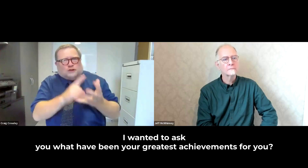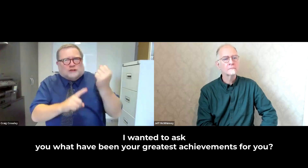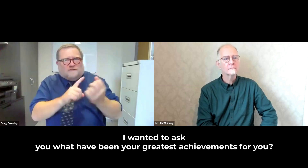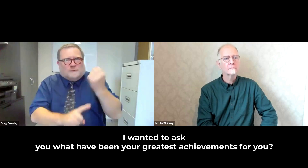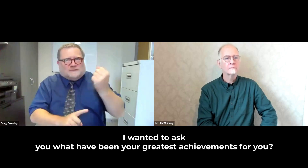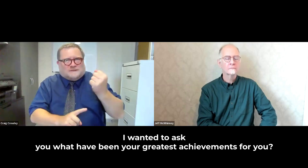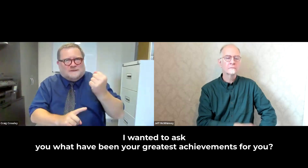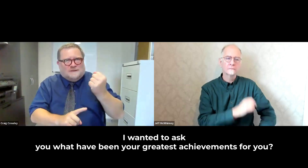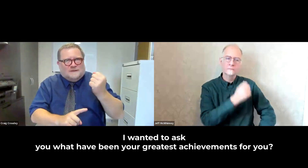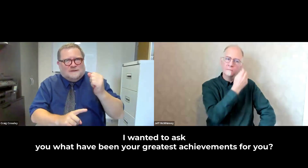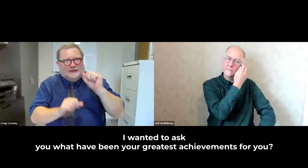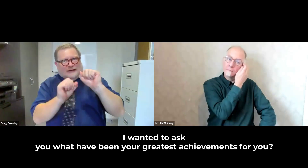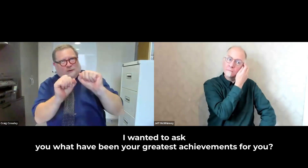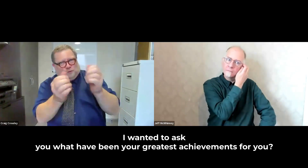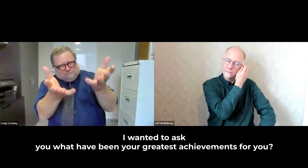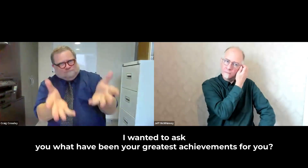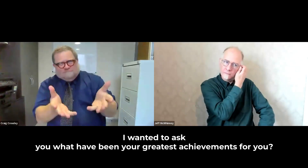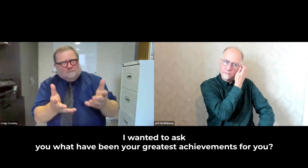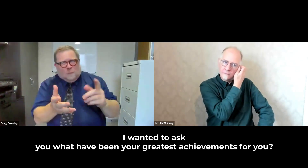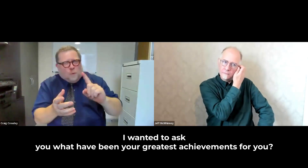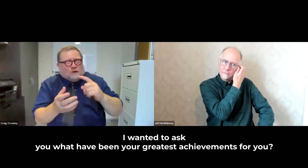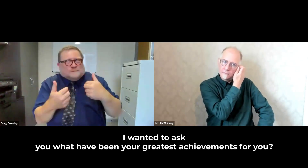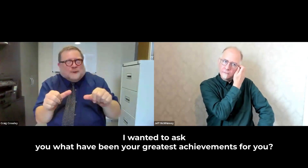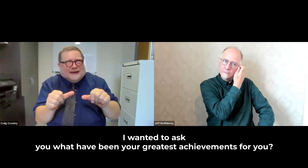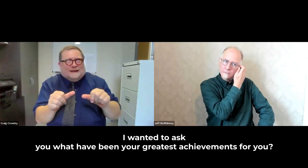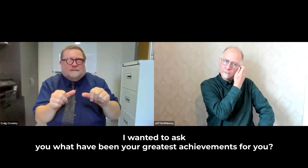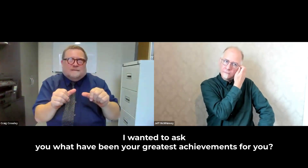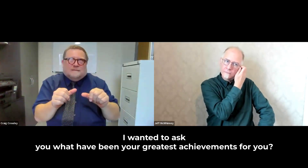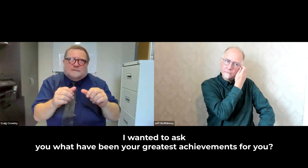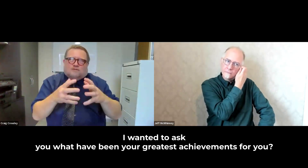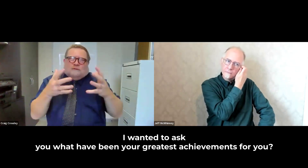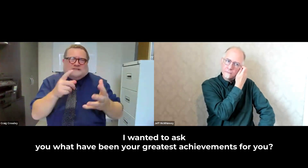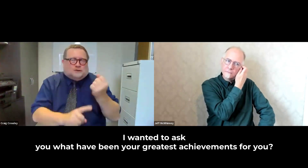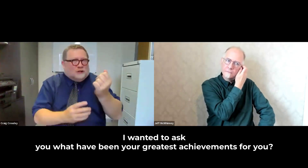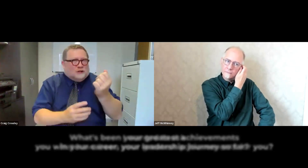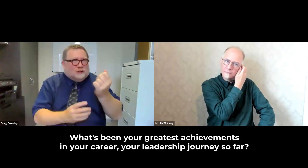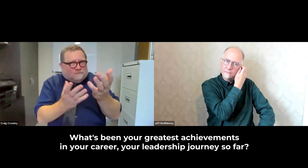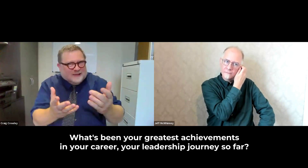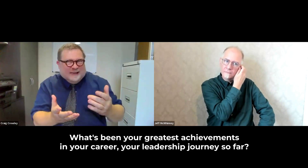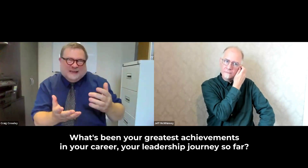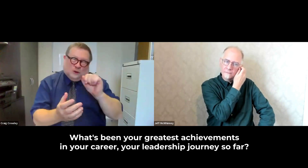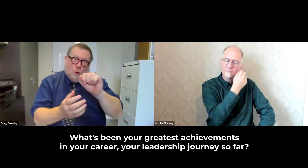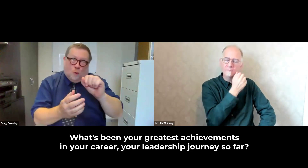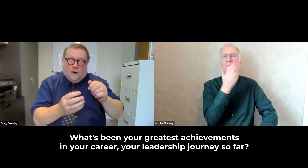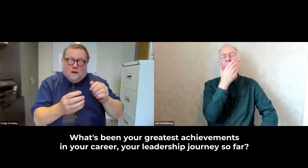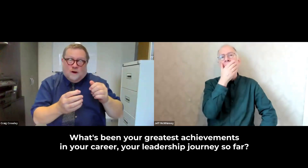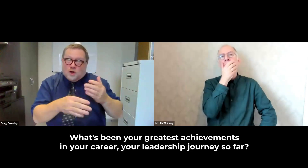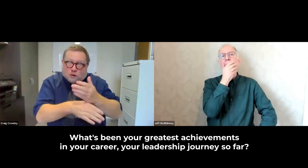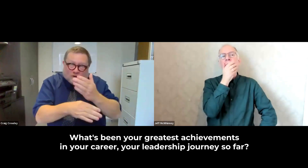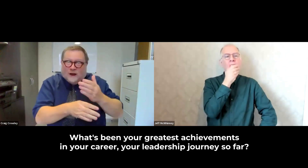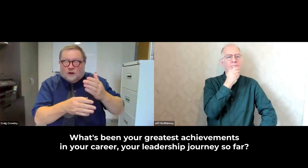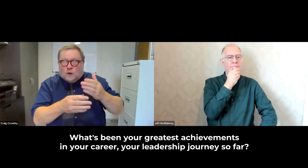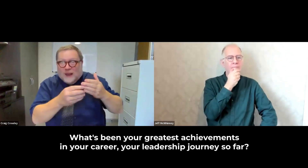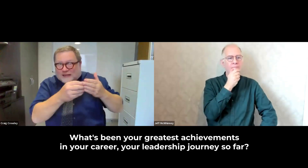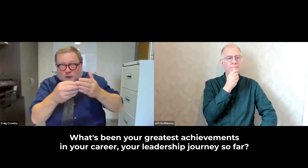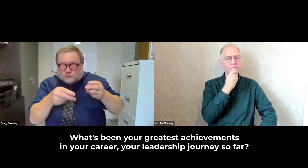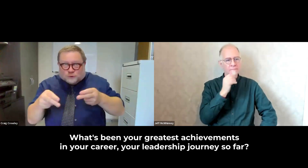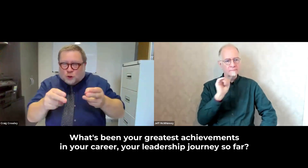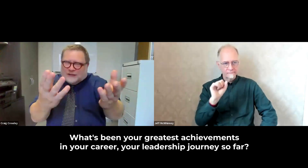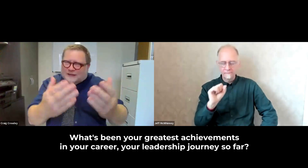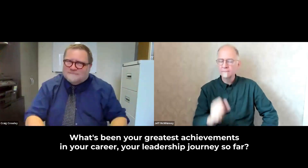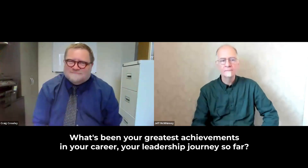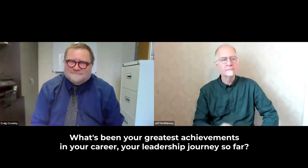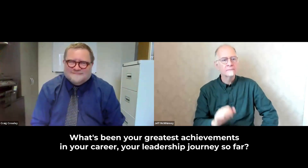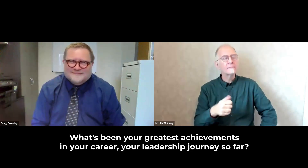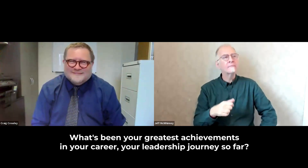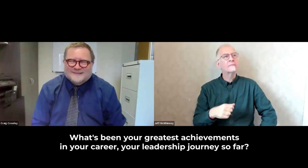what have been your greatest achievements for you? What's been your greatest achievements in your